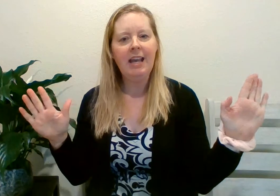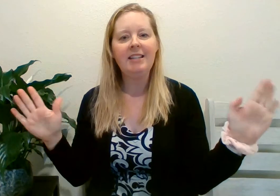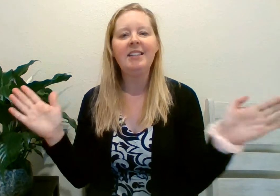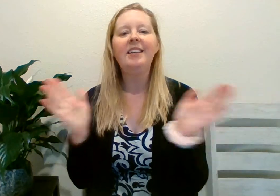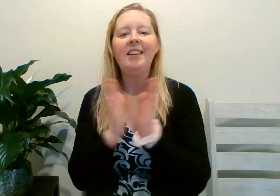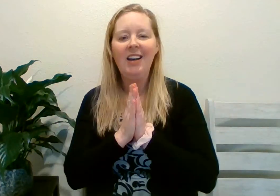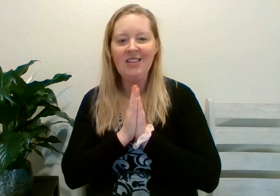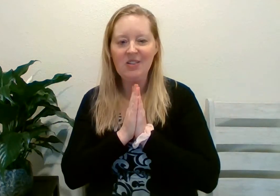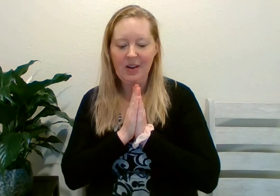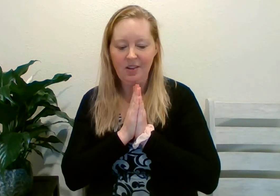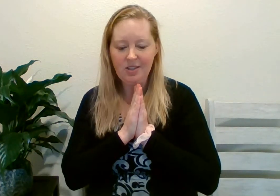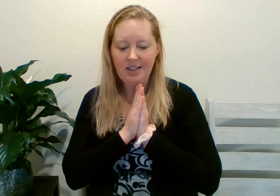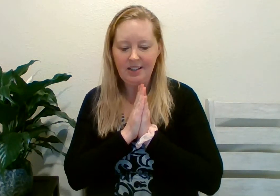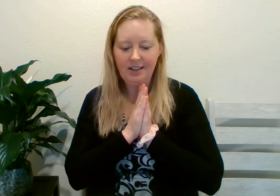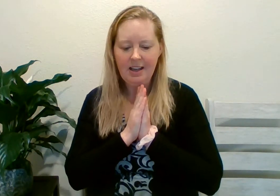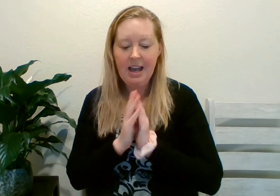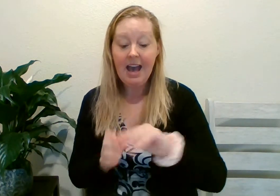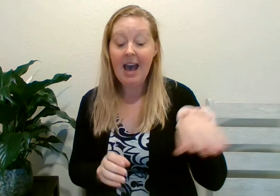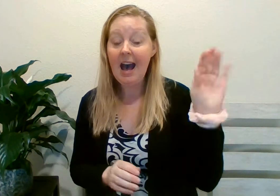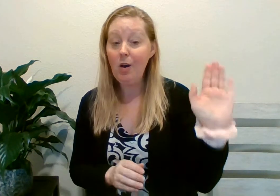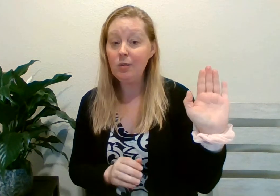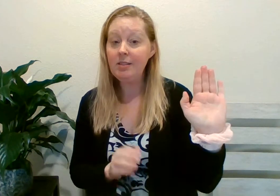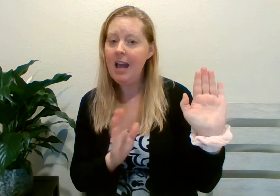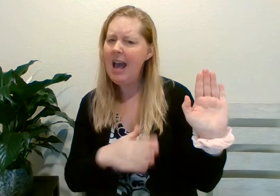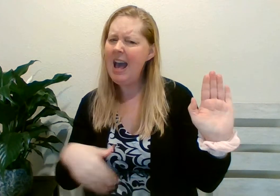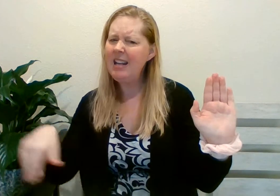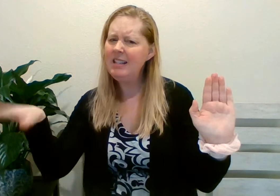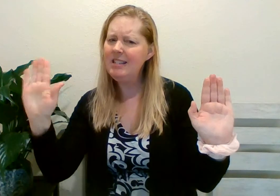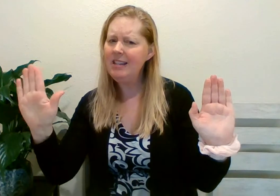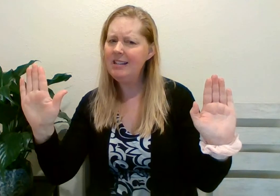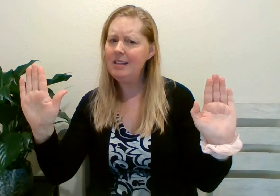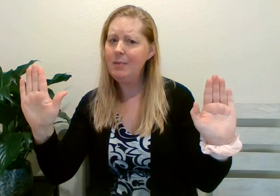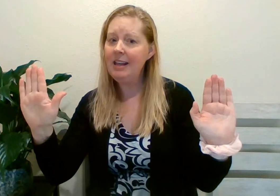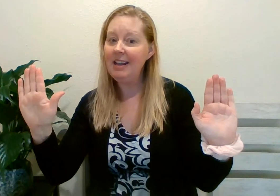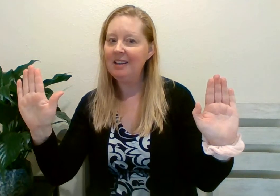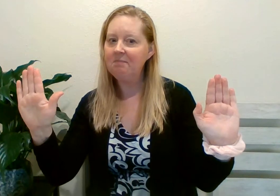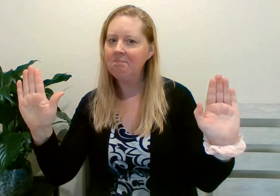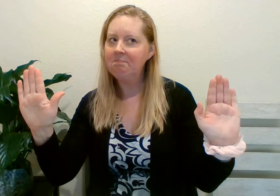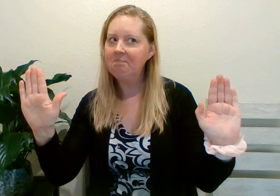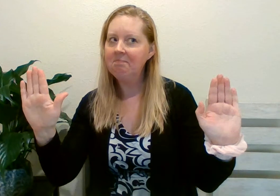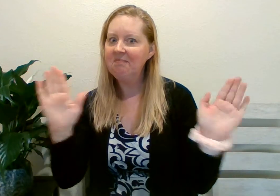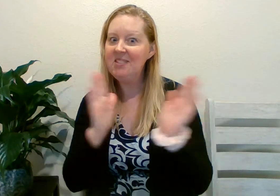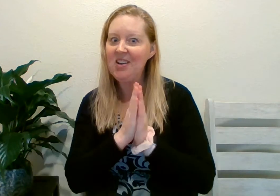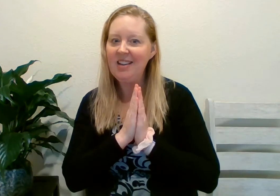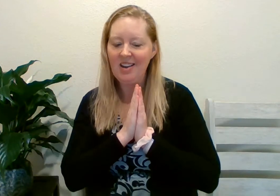end. Underground. House. Add d to the beginning. Dog house.